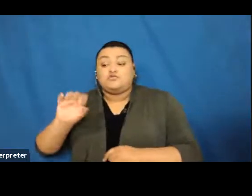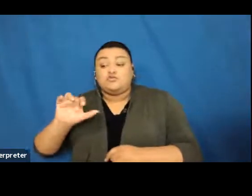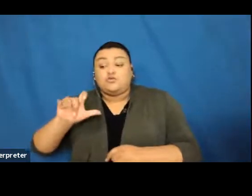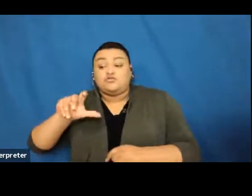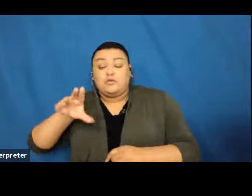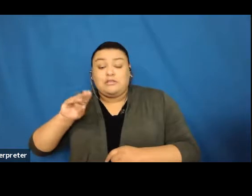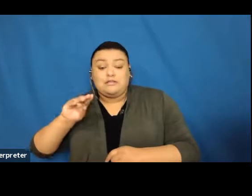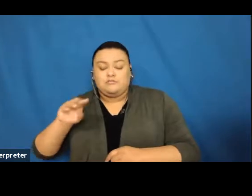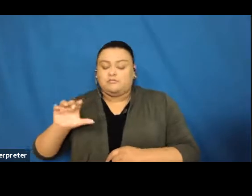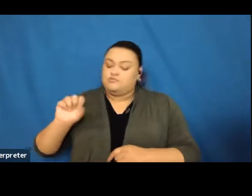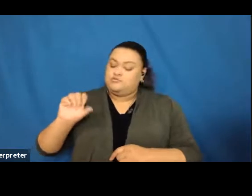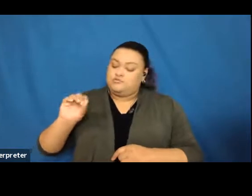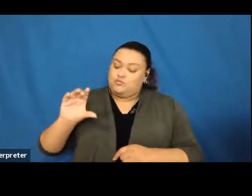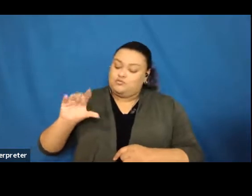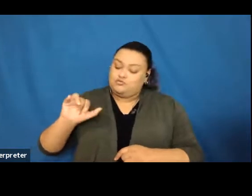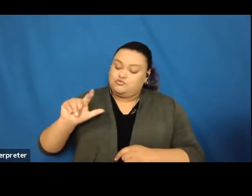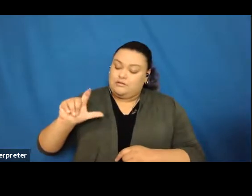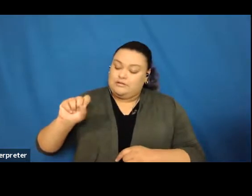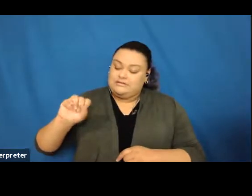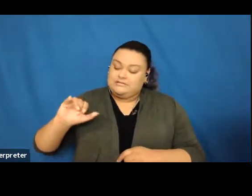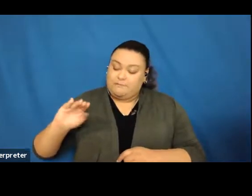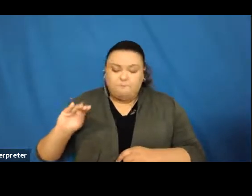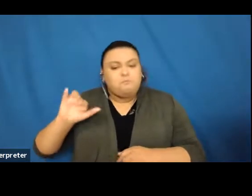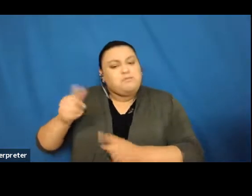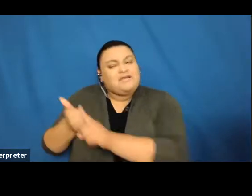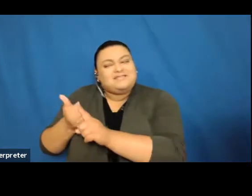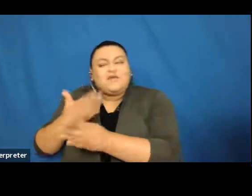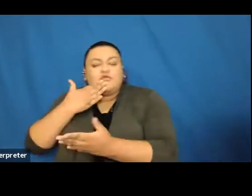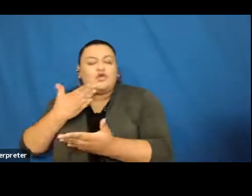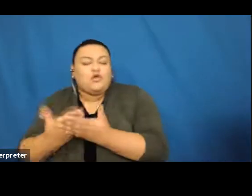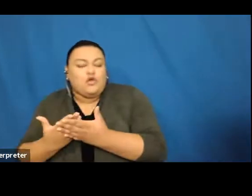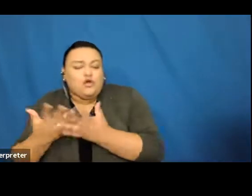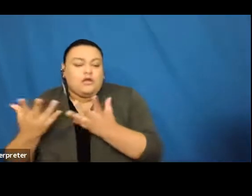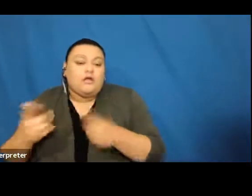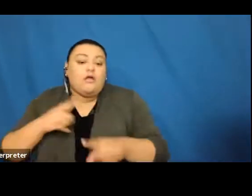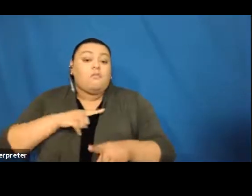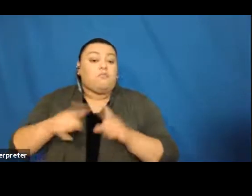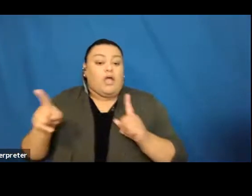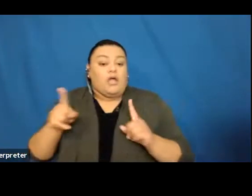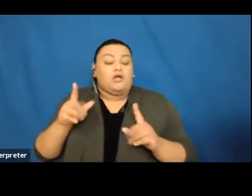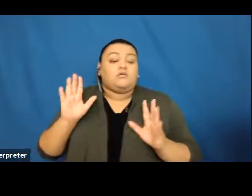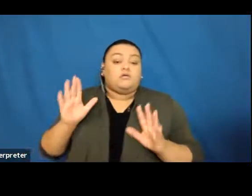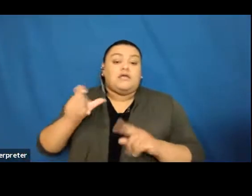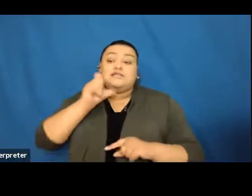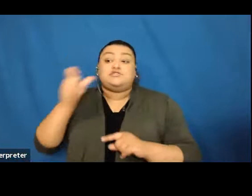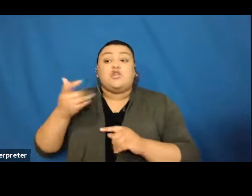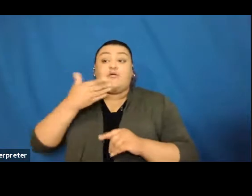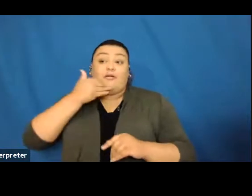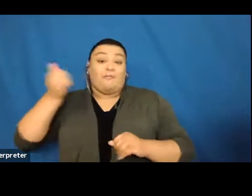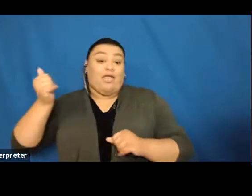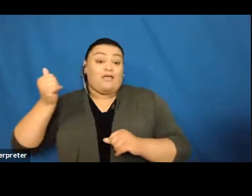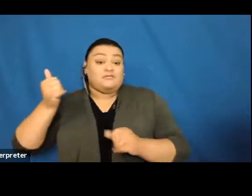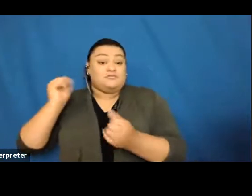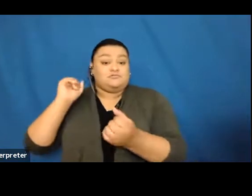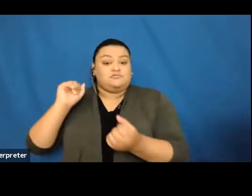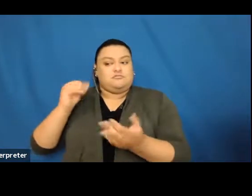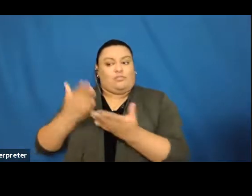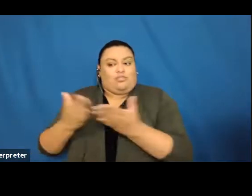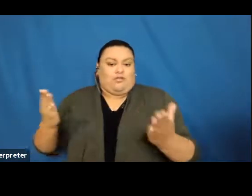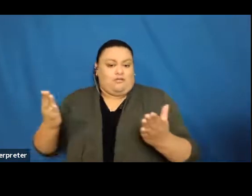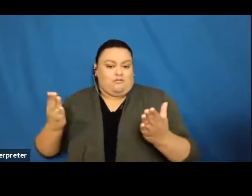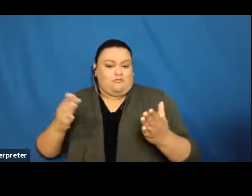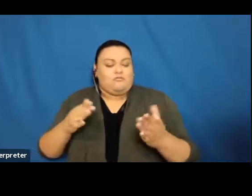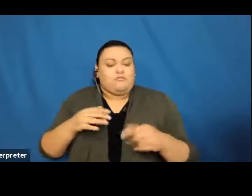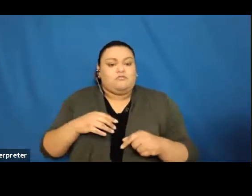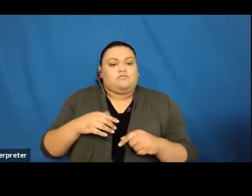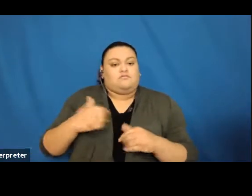at the same time, it's not the panacea. It's not the ideal thing to